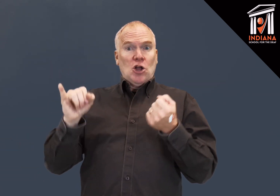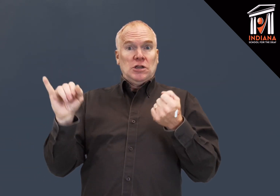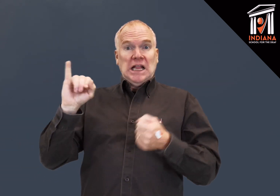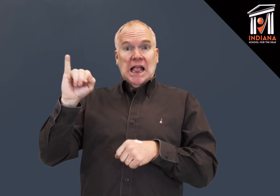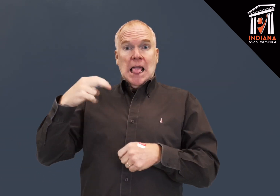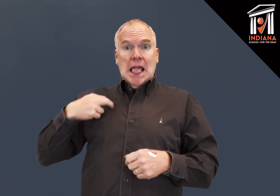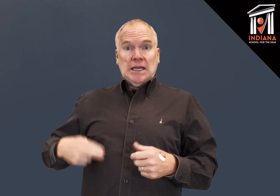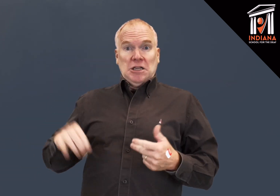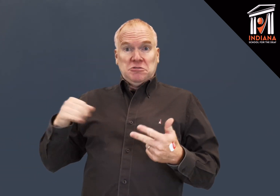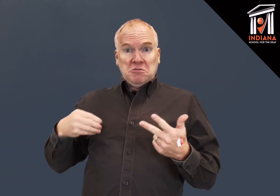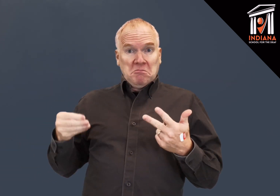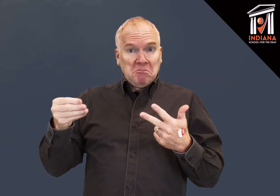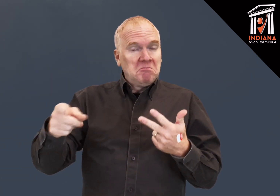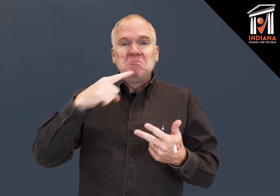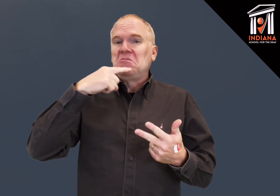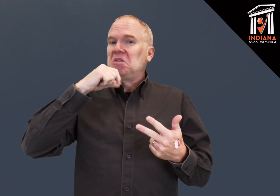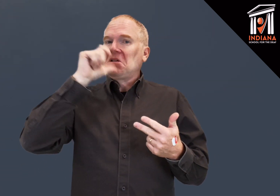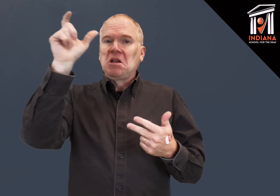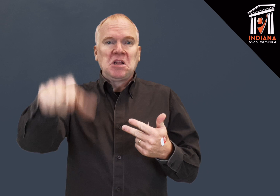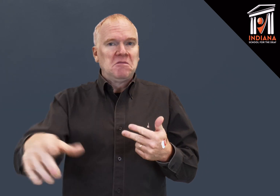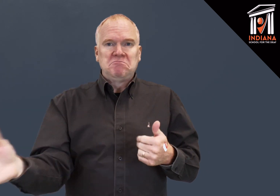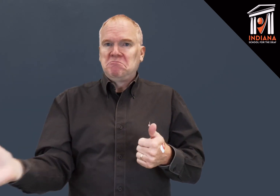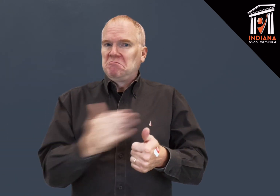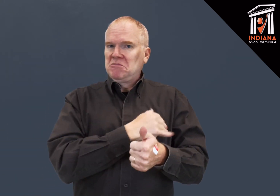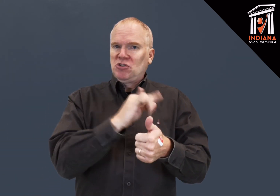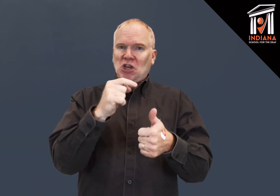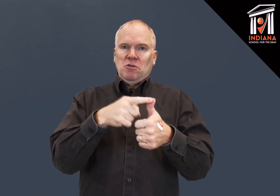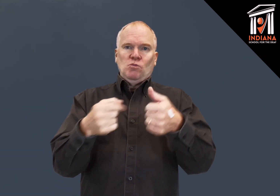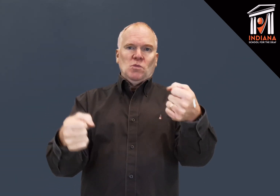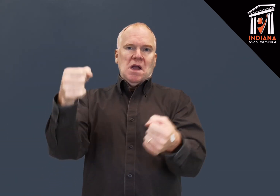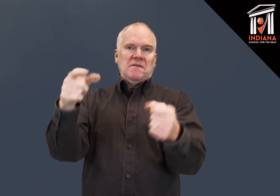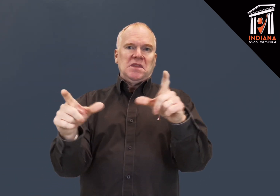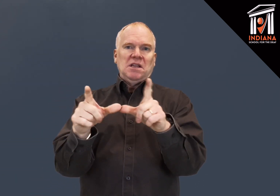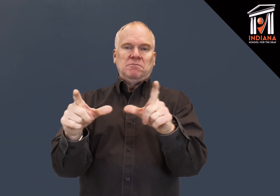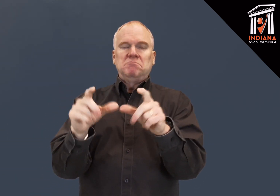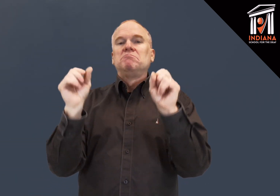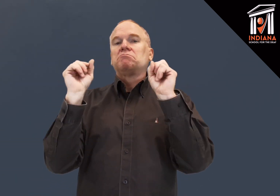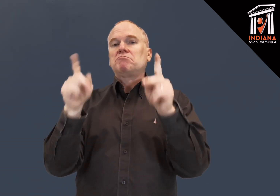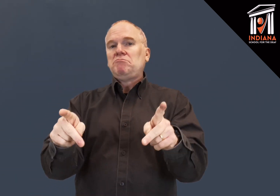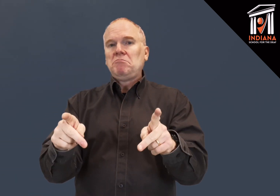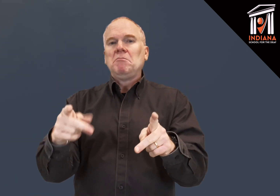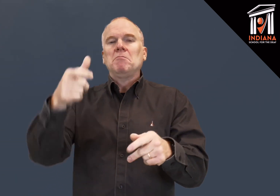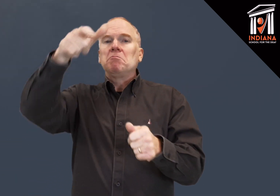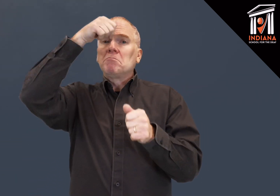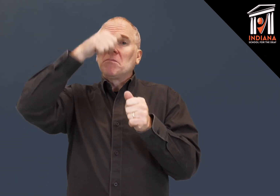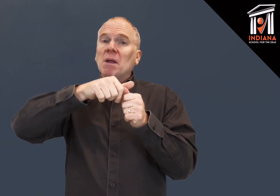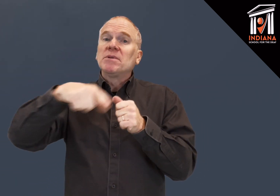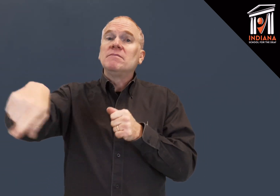and they said no. I asked if they needed my health insurance. They did not need that either, just my driver's